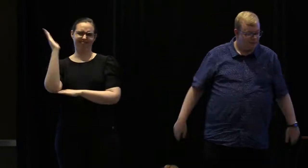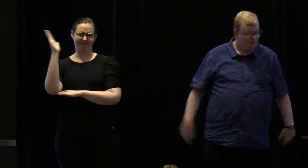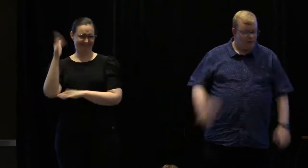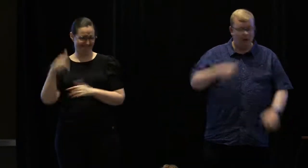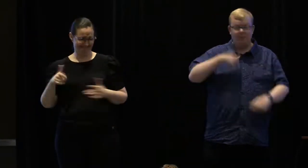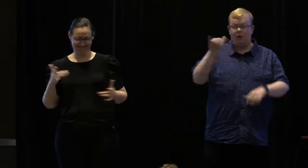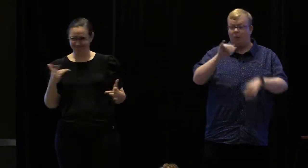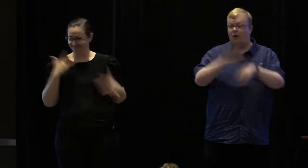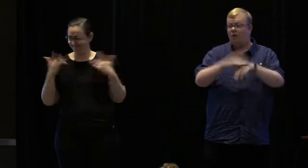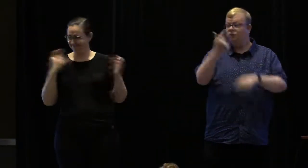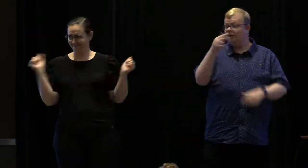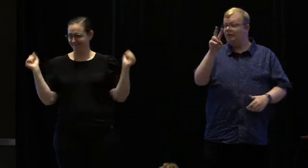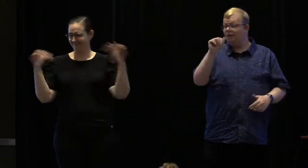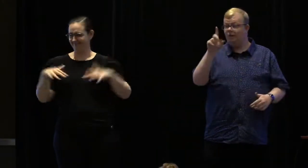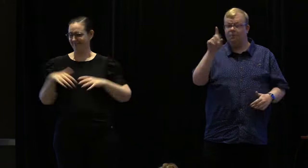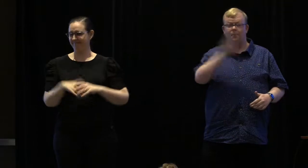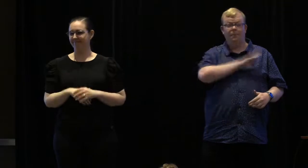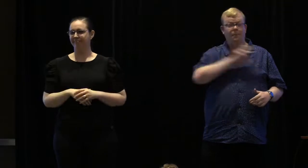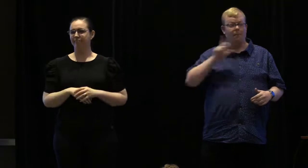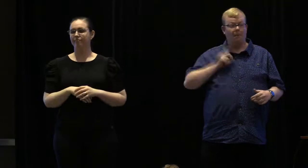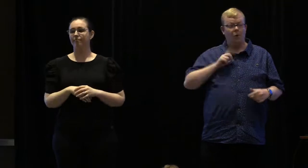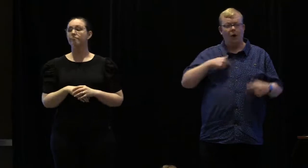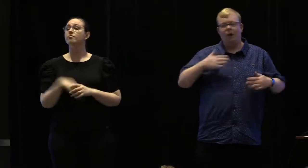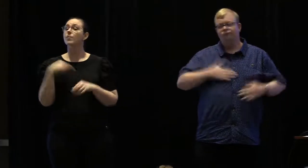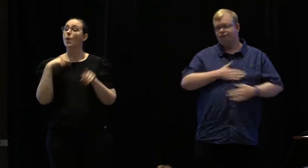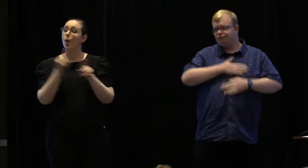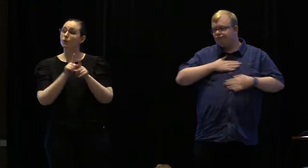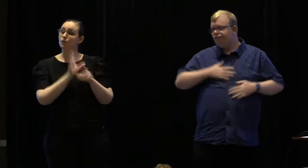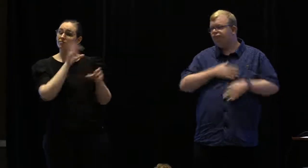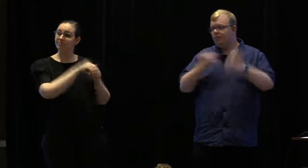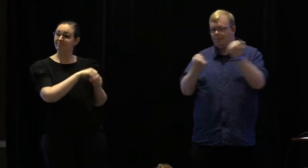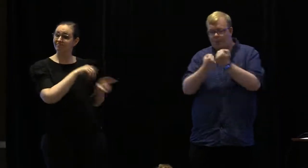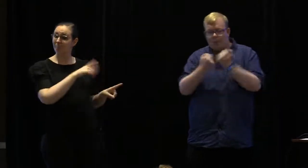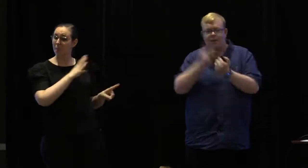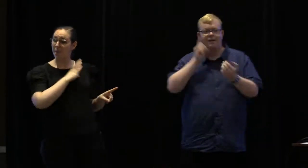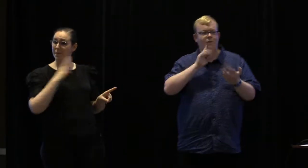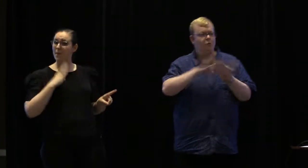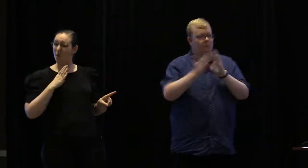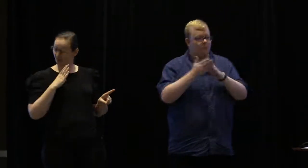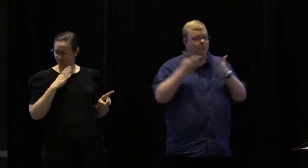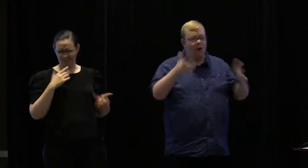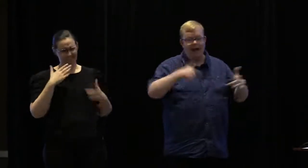a very exciting evening for us all. I am on the GVAD board,